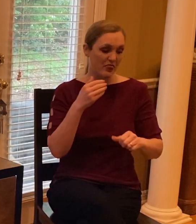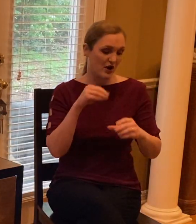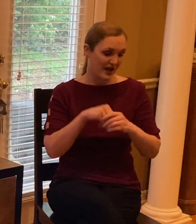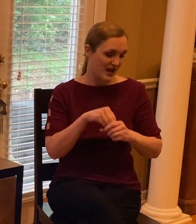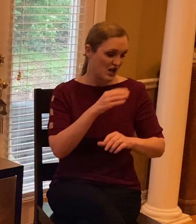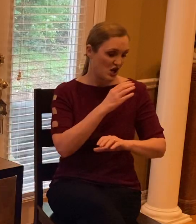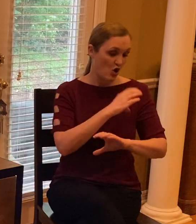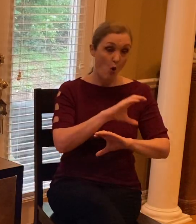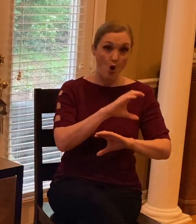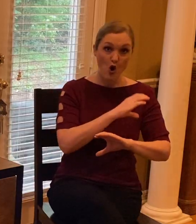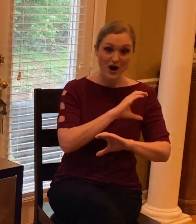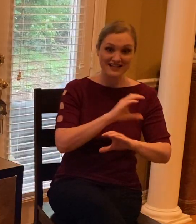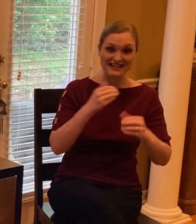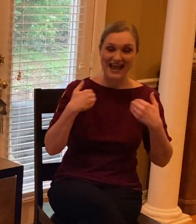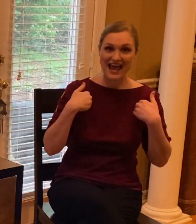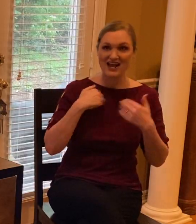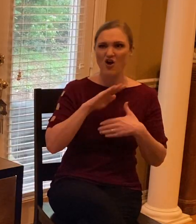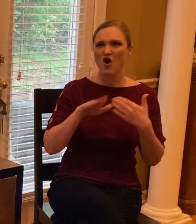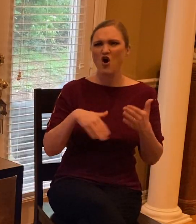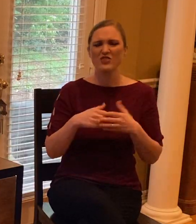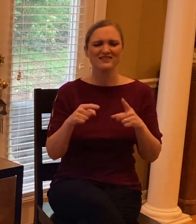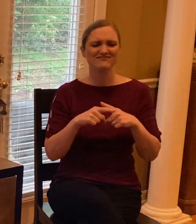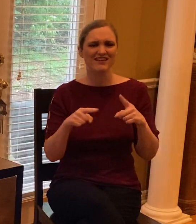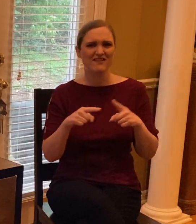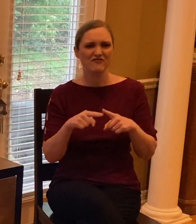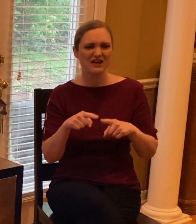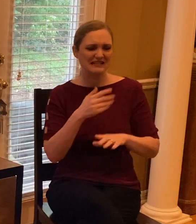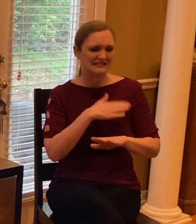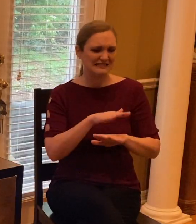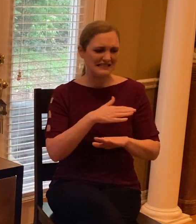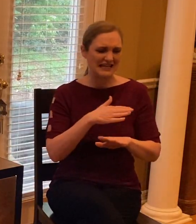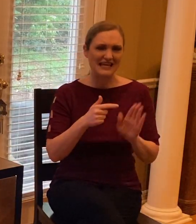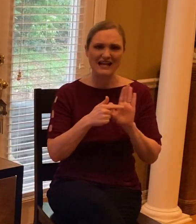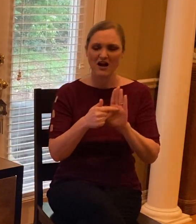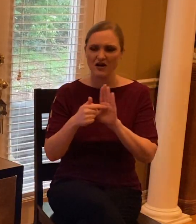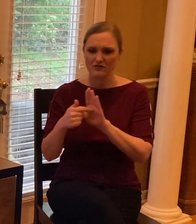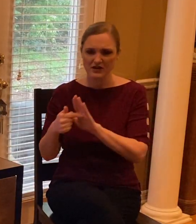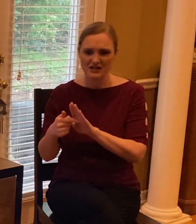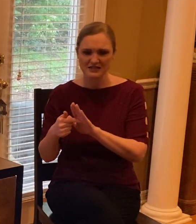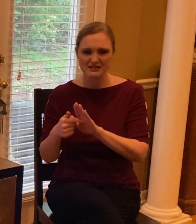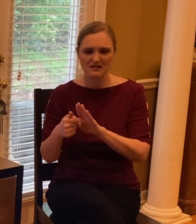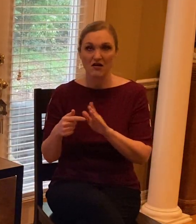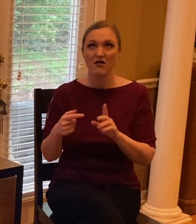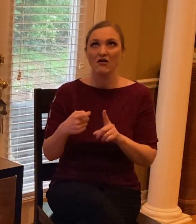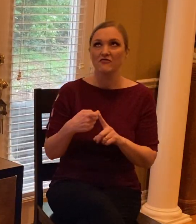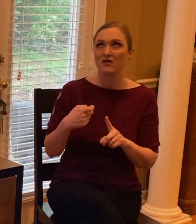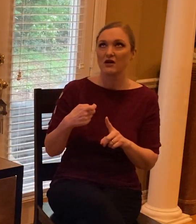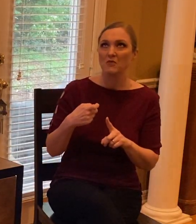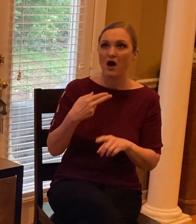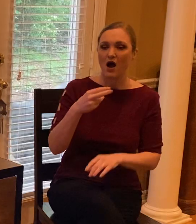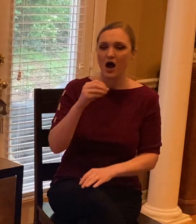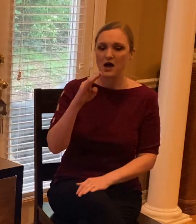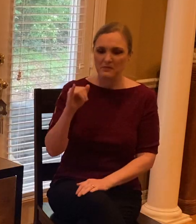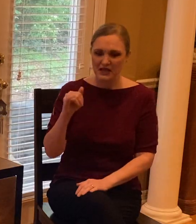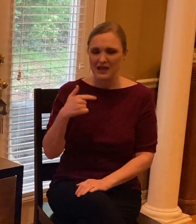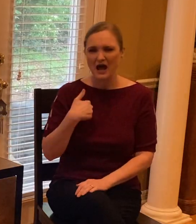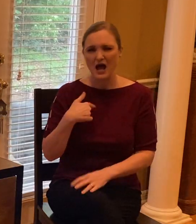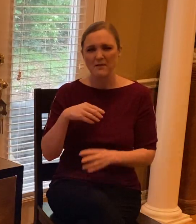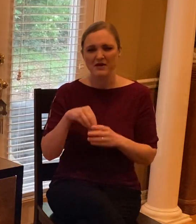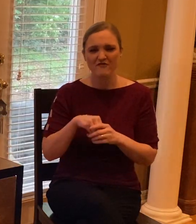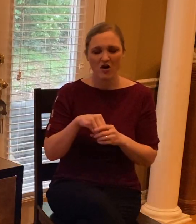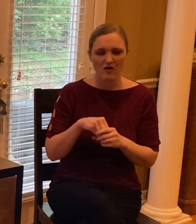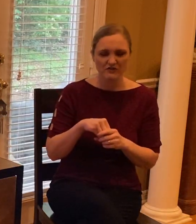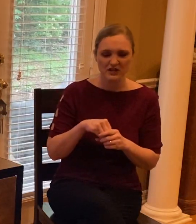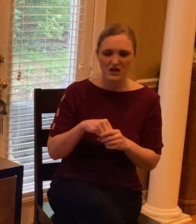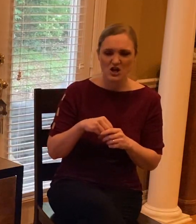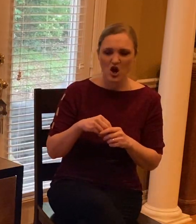to this, had all kinds of choral concerts that they were involved in. From a hobby perspective, I'm really involved in